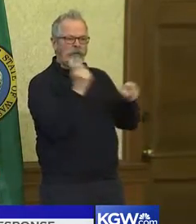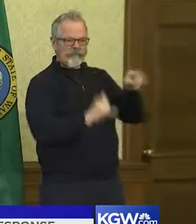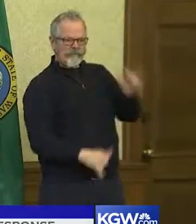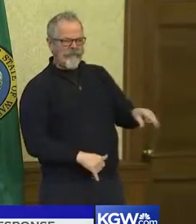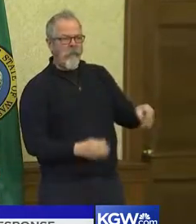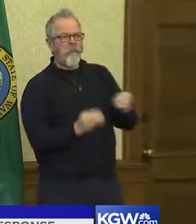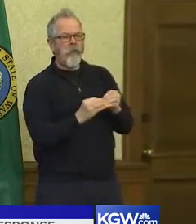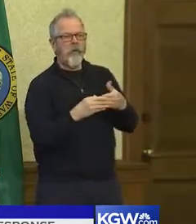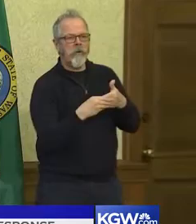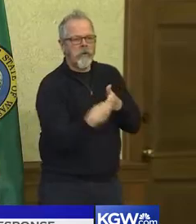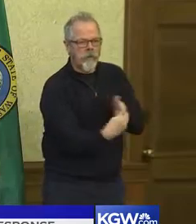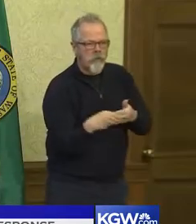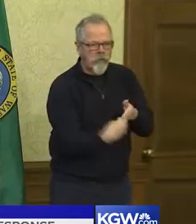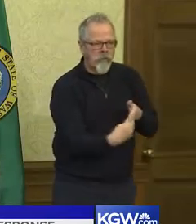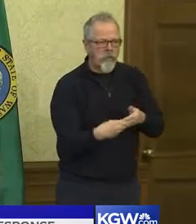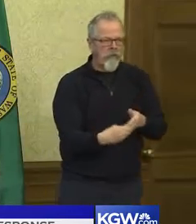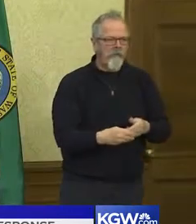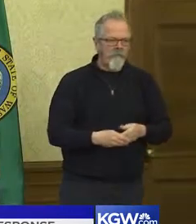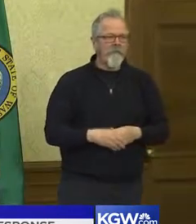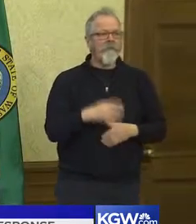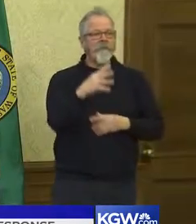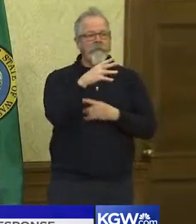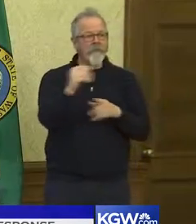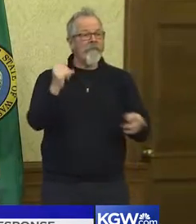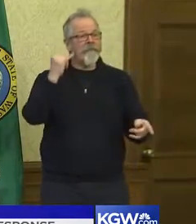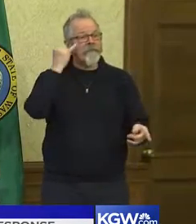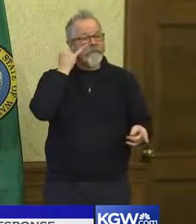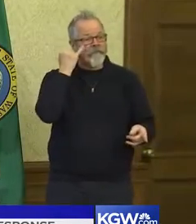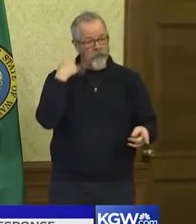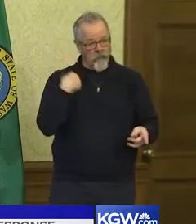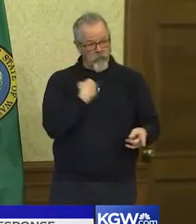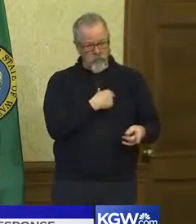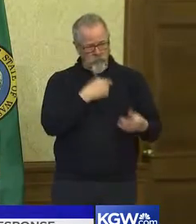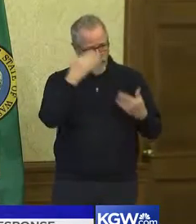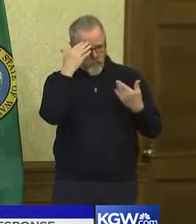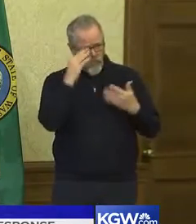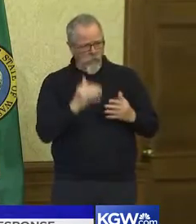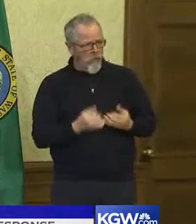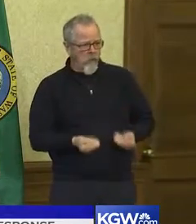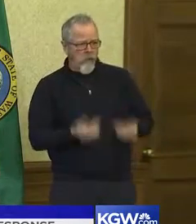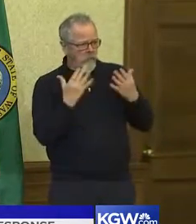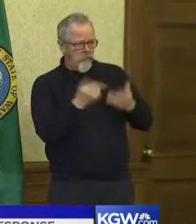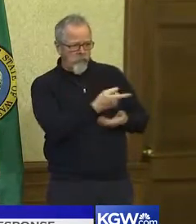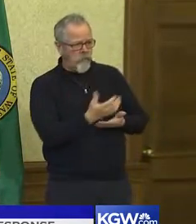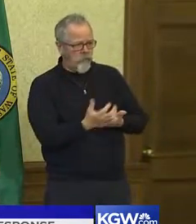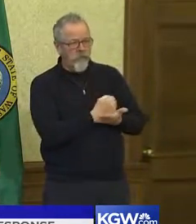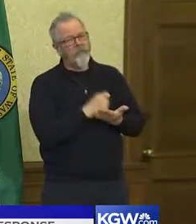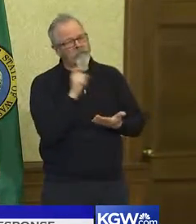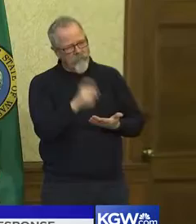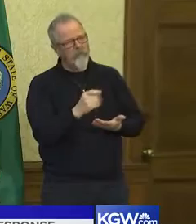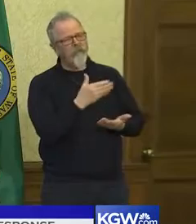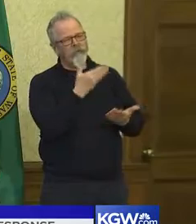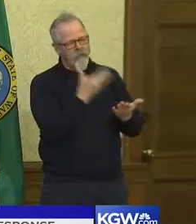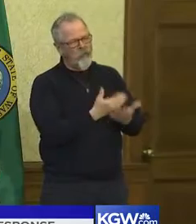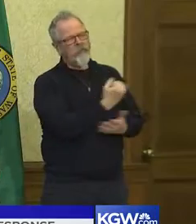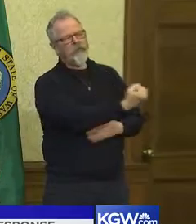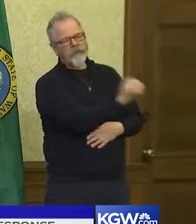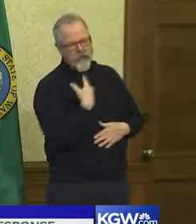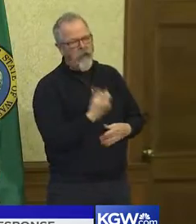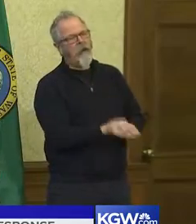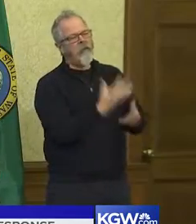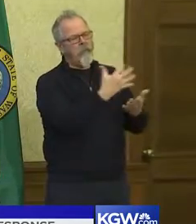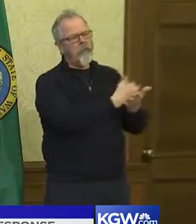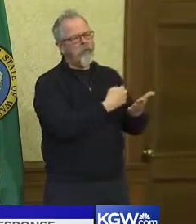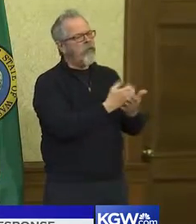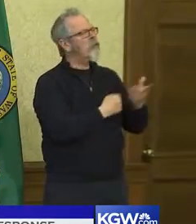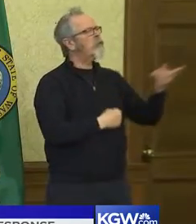your wage data. Keep in mind, it's not just independent contractors or self-employed workers, it's also those, for example, who don't